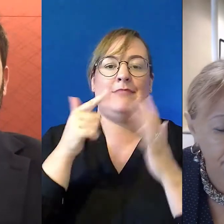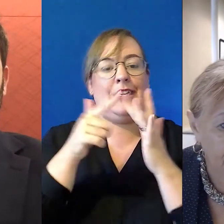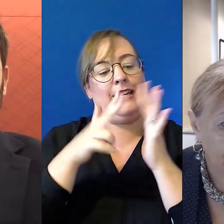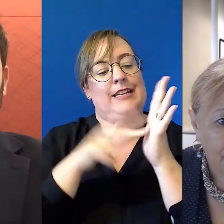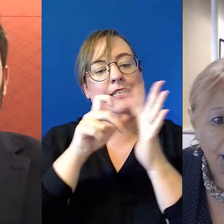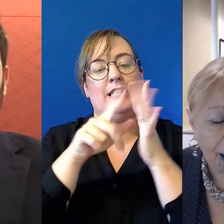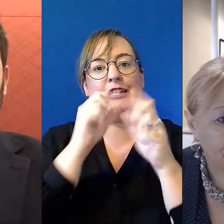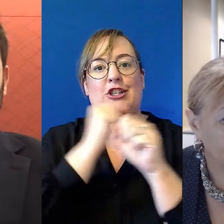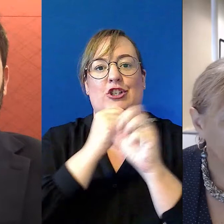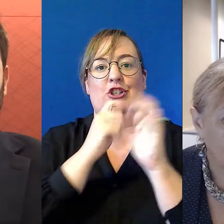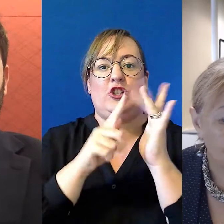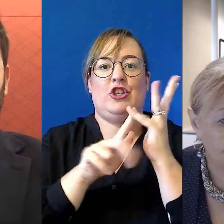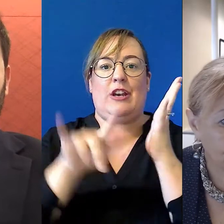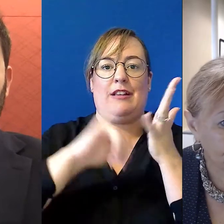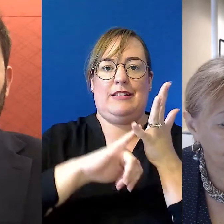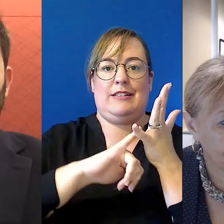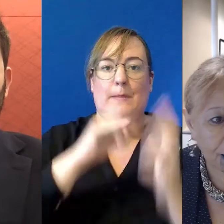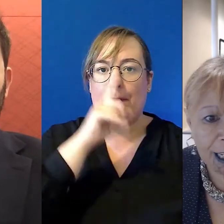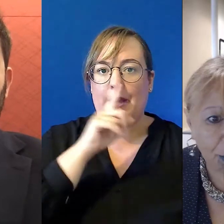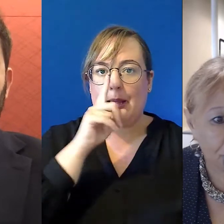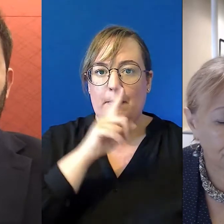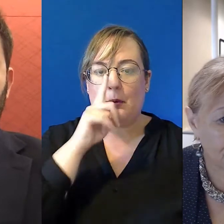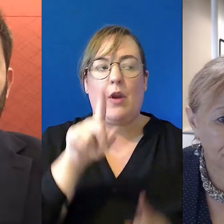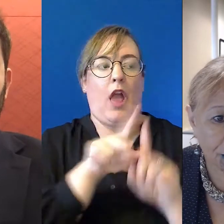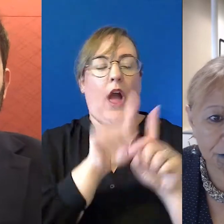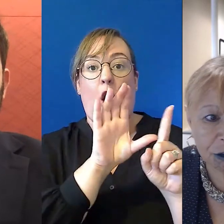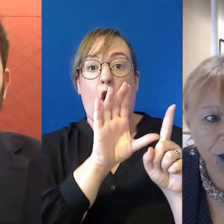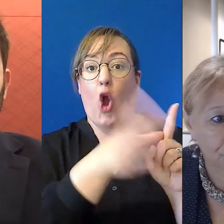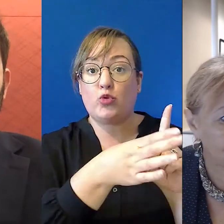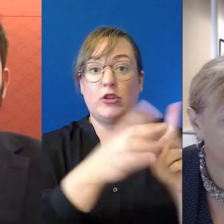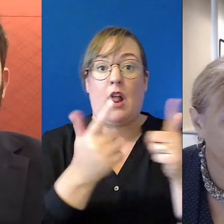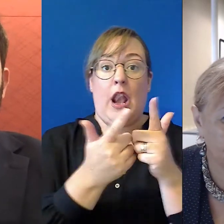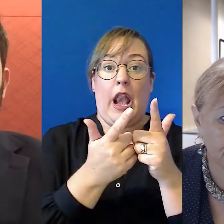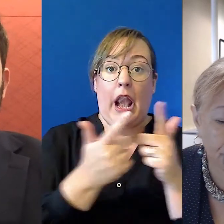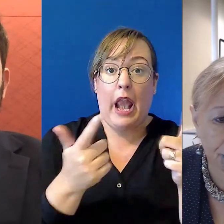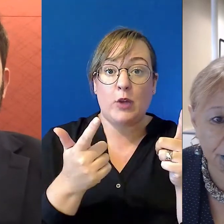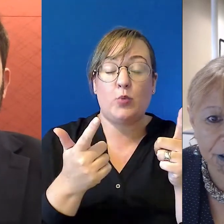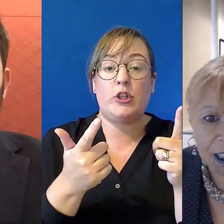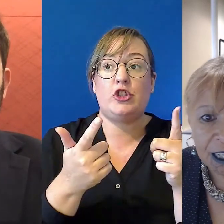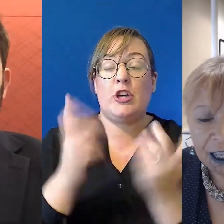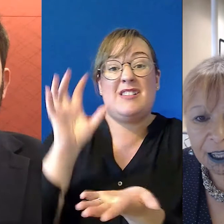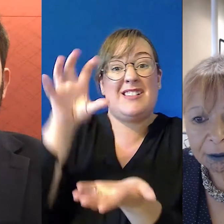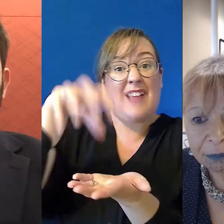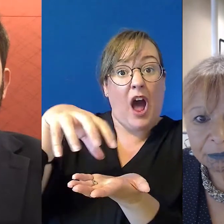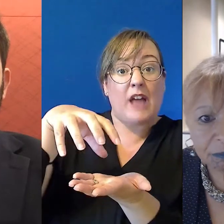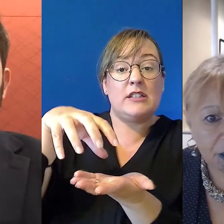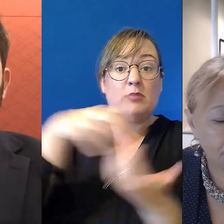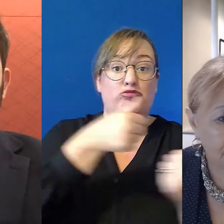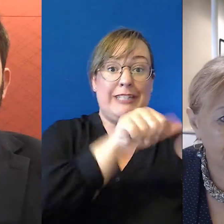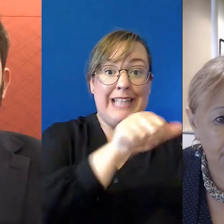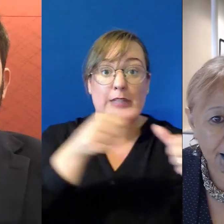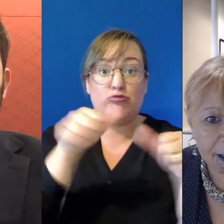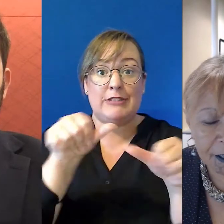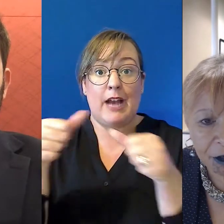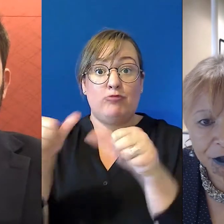such as cultural protection, language protection, traditional site protection, the